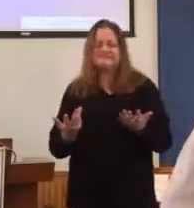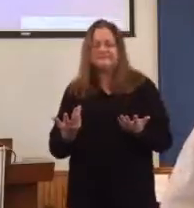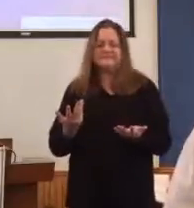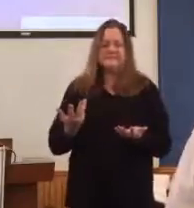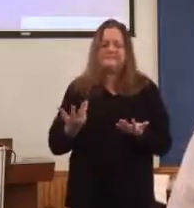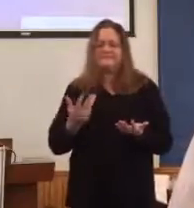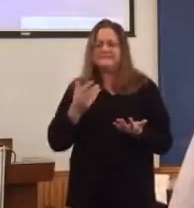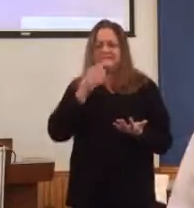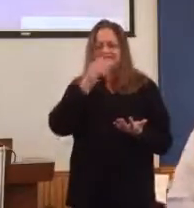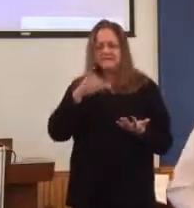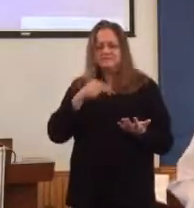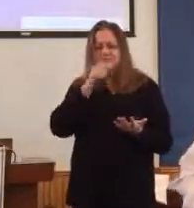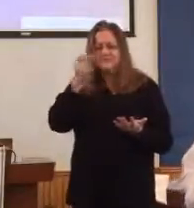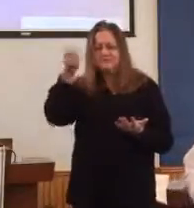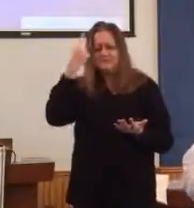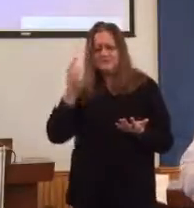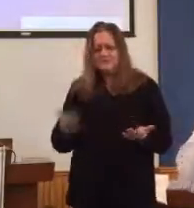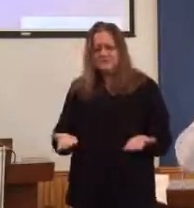not understood, right?